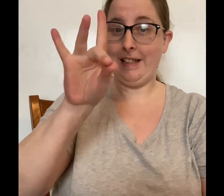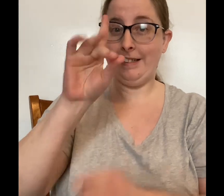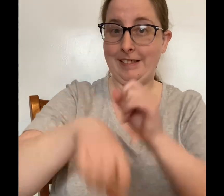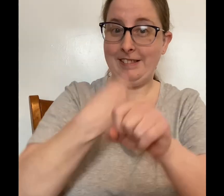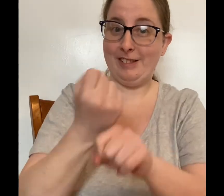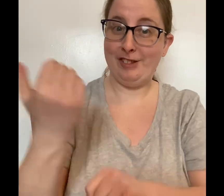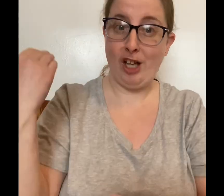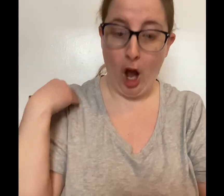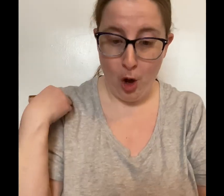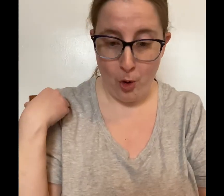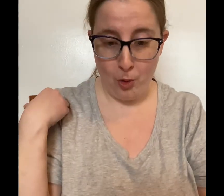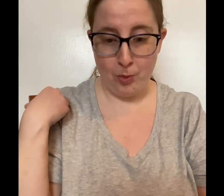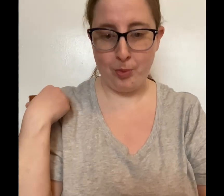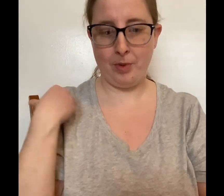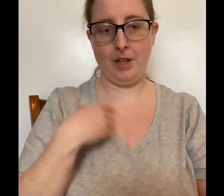Catherine Janeway